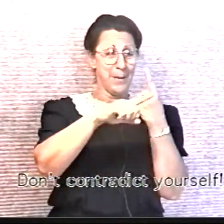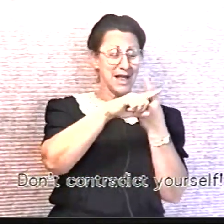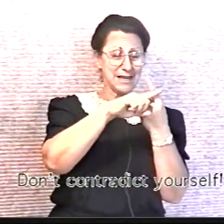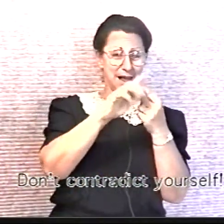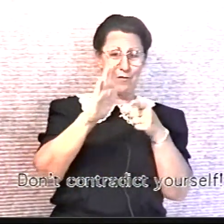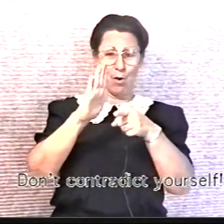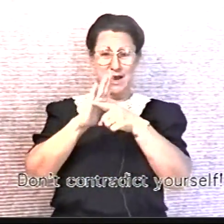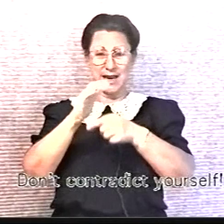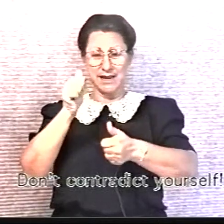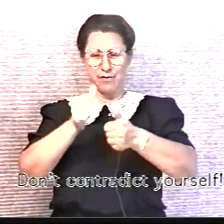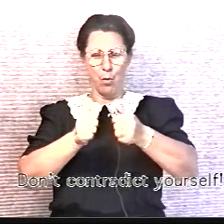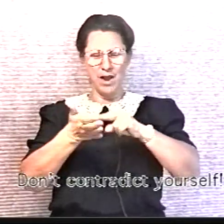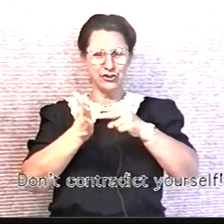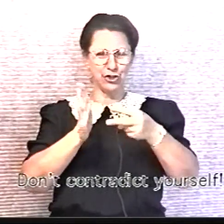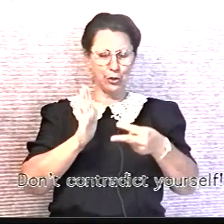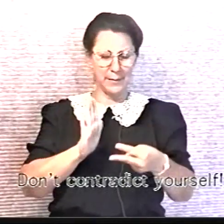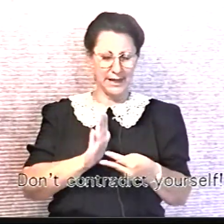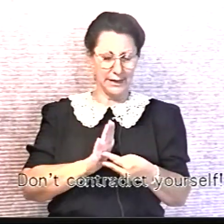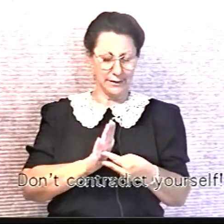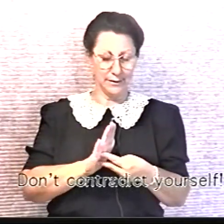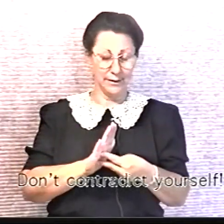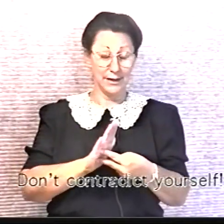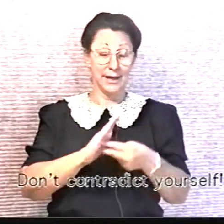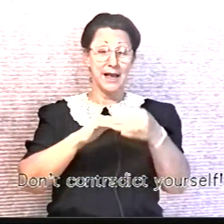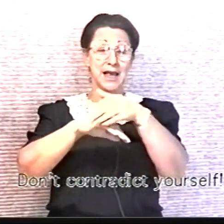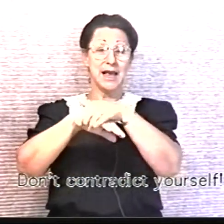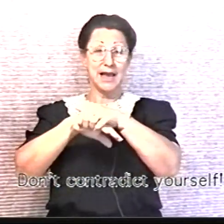Positive or negative, which do you mean? English